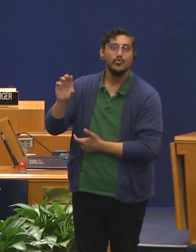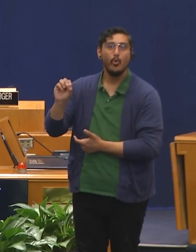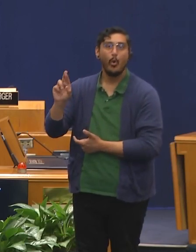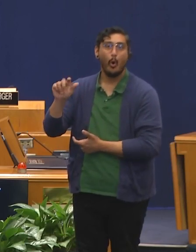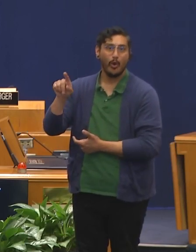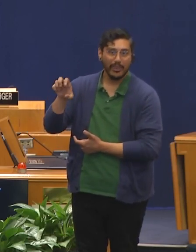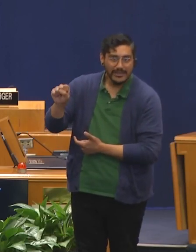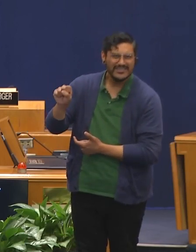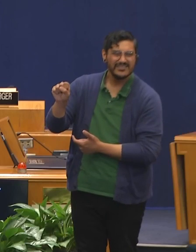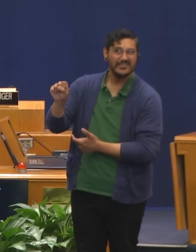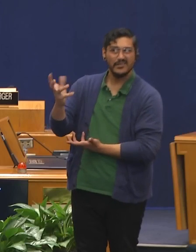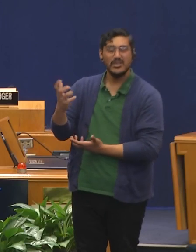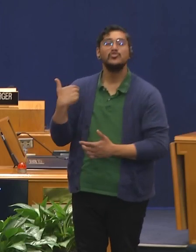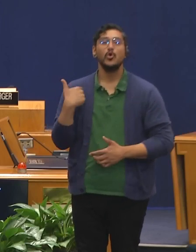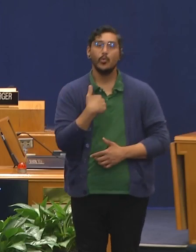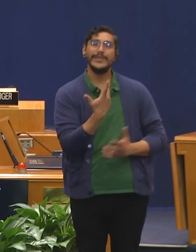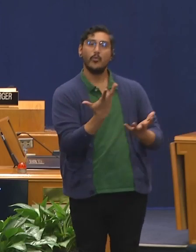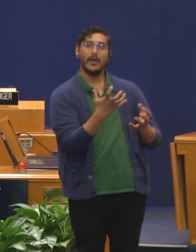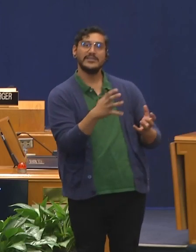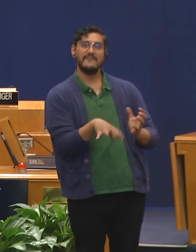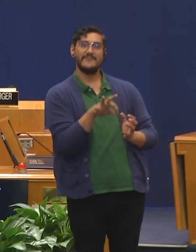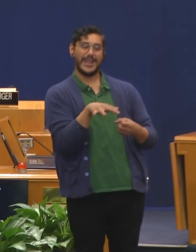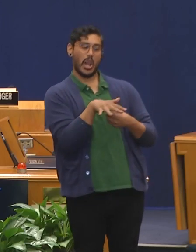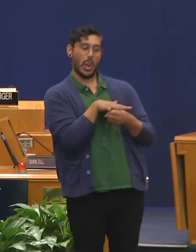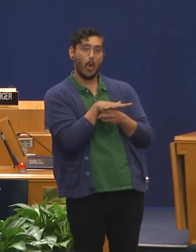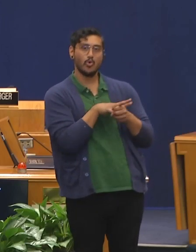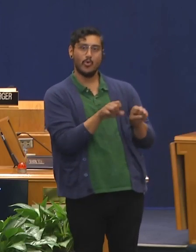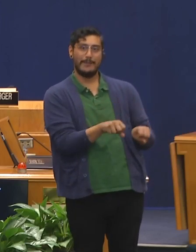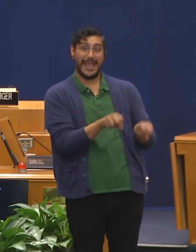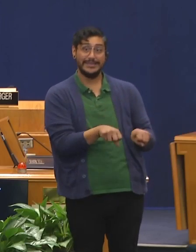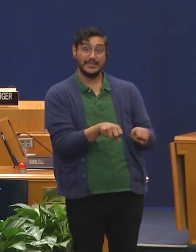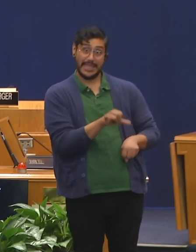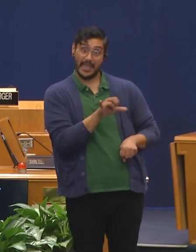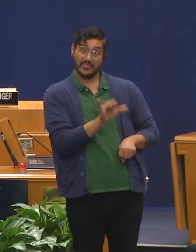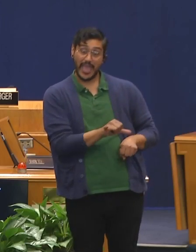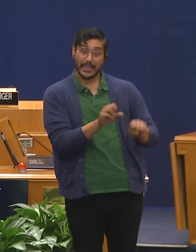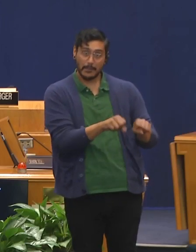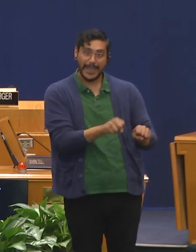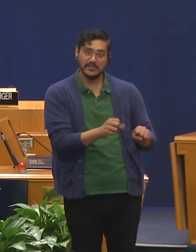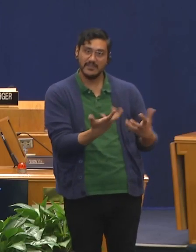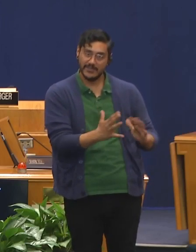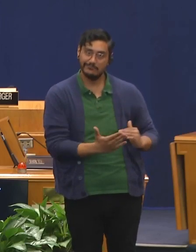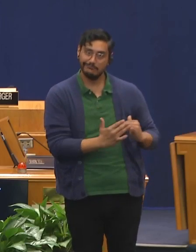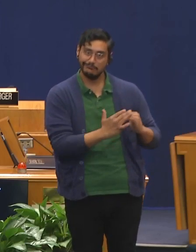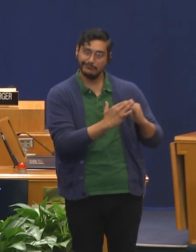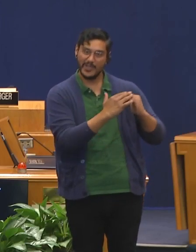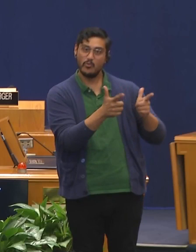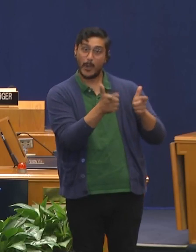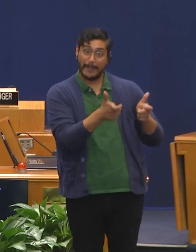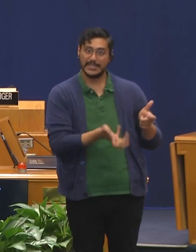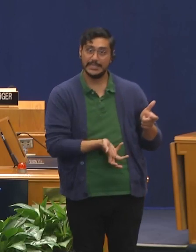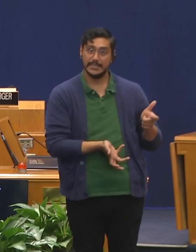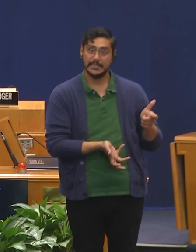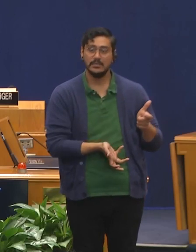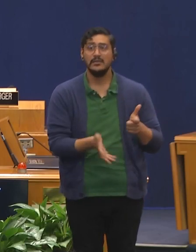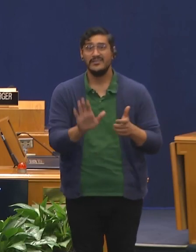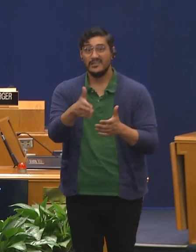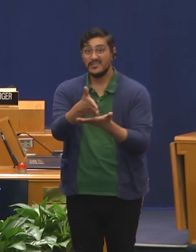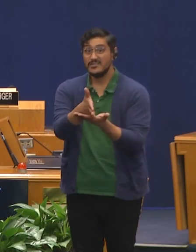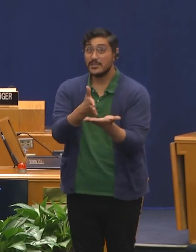to find local capacity, and that capacity has been scaling up very rapidly. And some of the challenges that we've had in terms of the